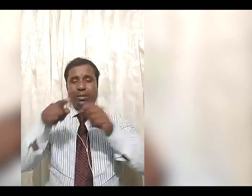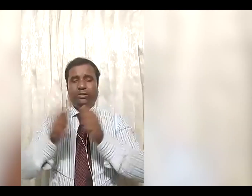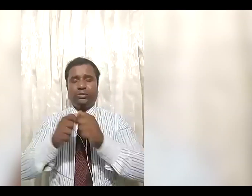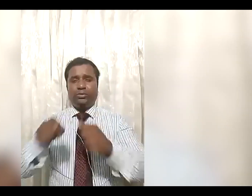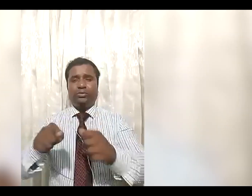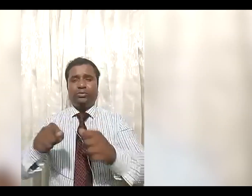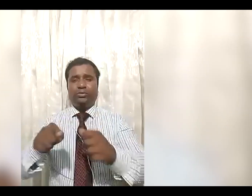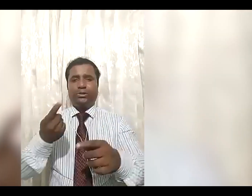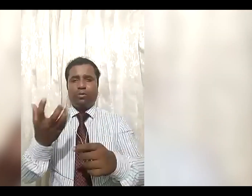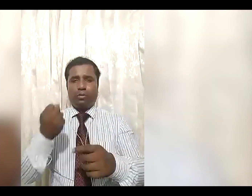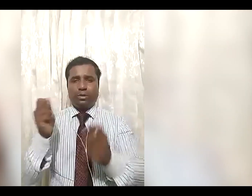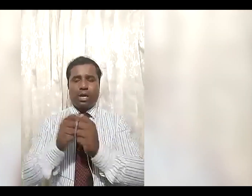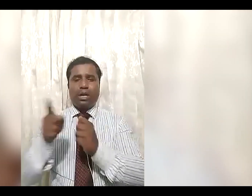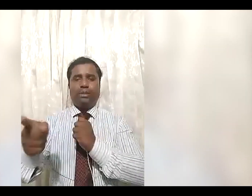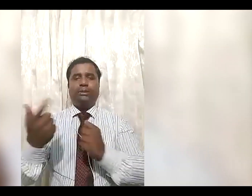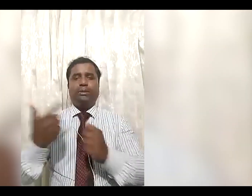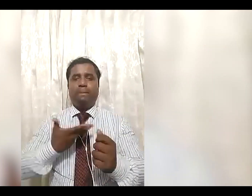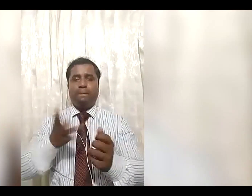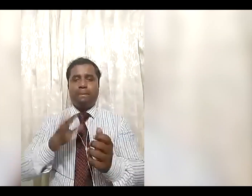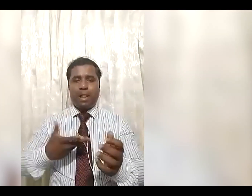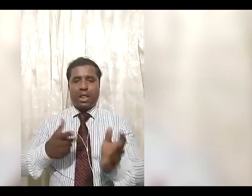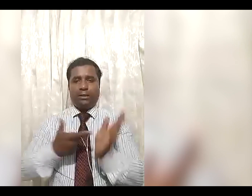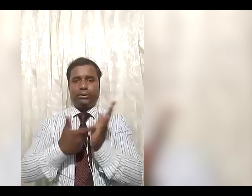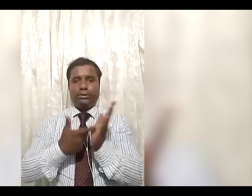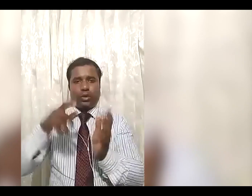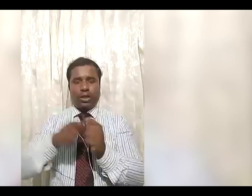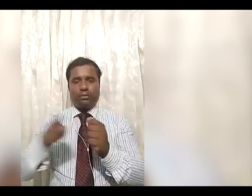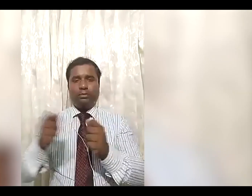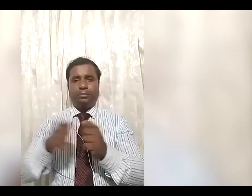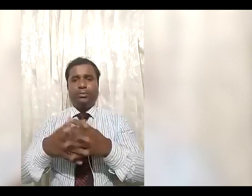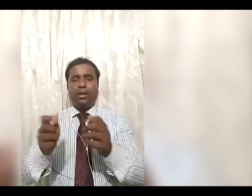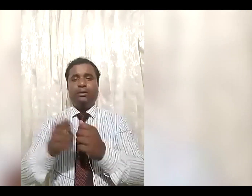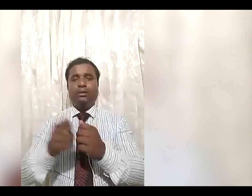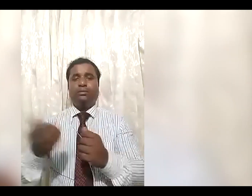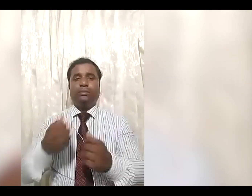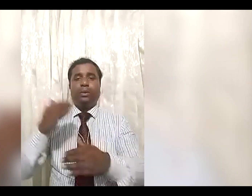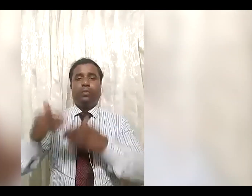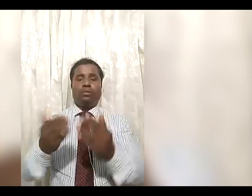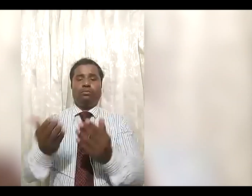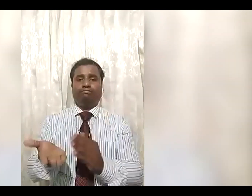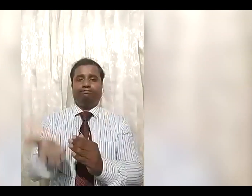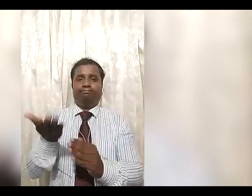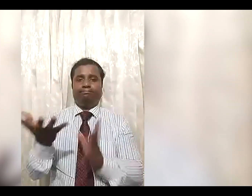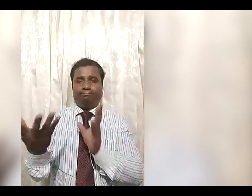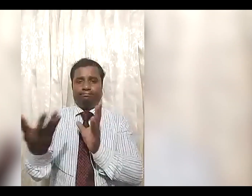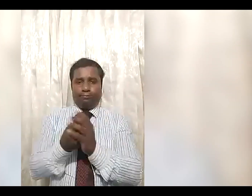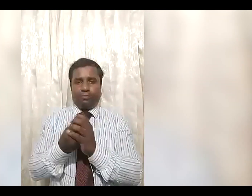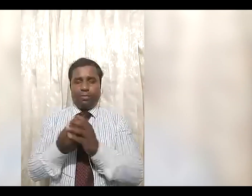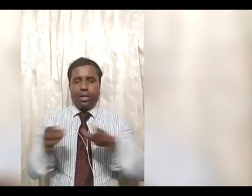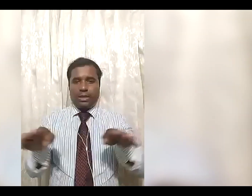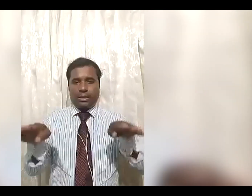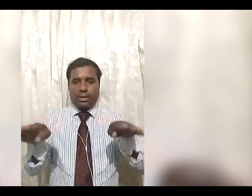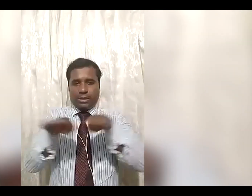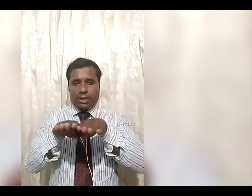as Bangladesh. I mean, human resources is one of our most important assets. So how can we be more inclusive in terms of laying a foundation